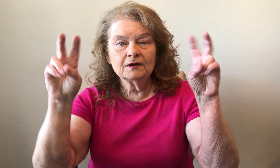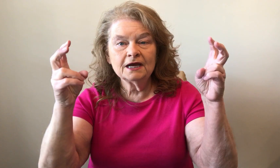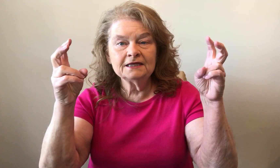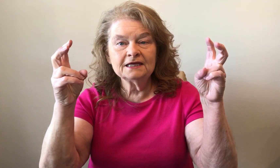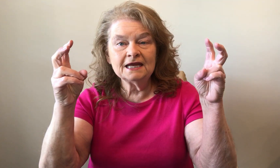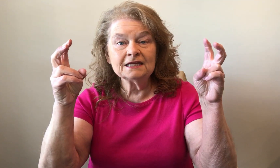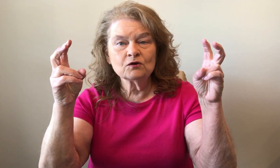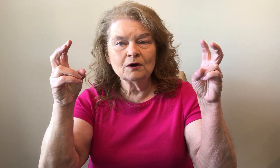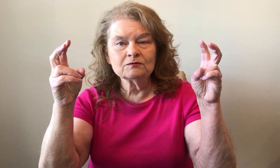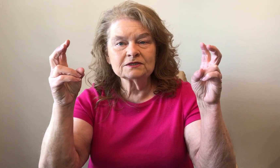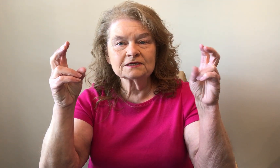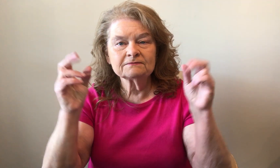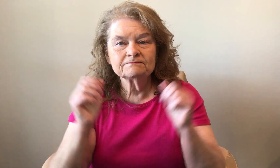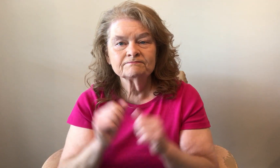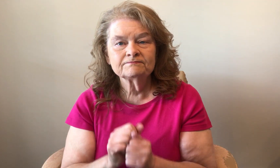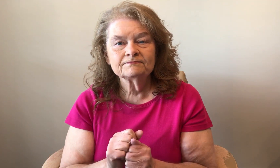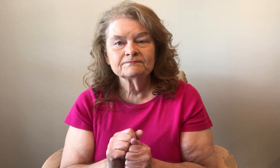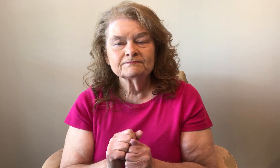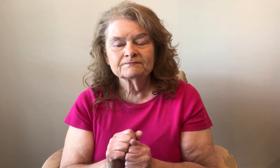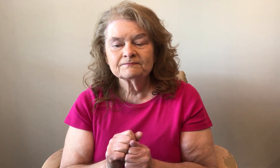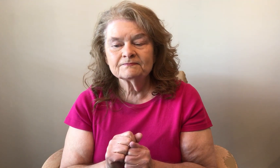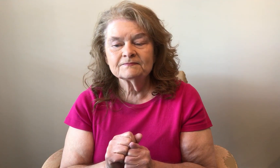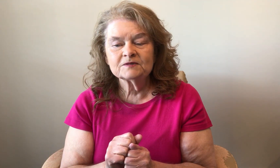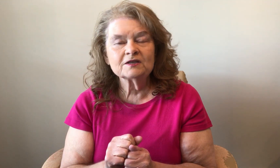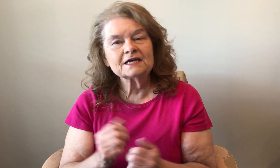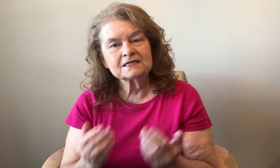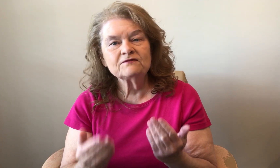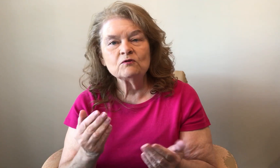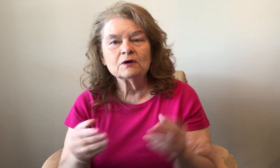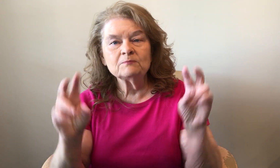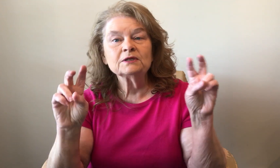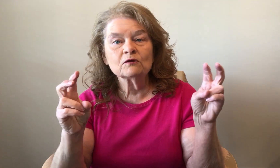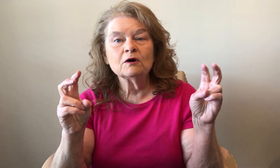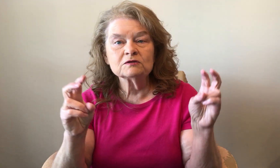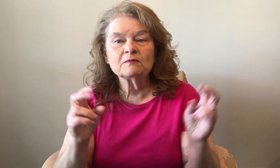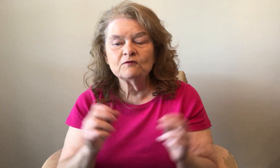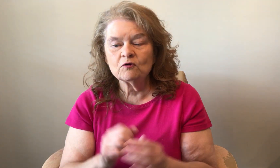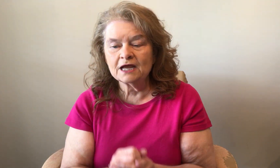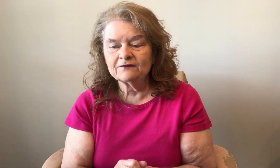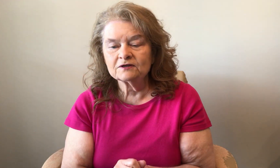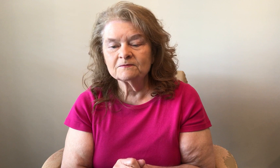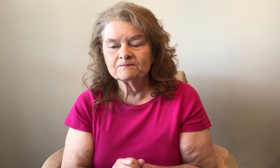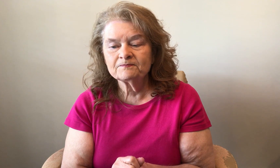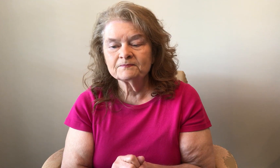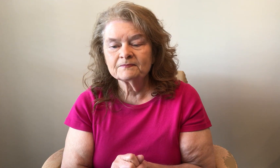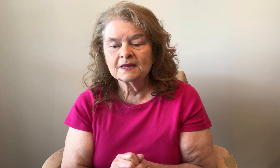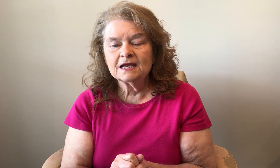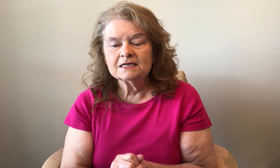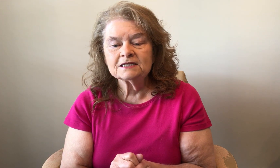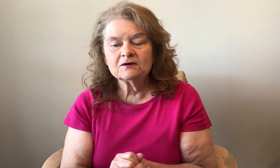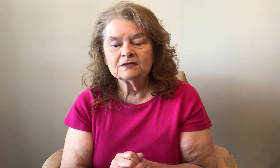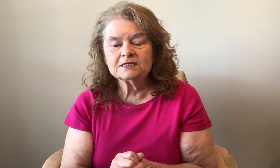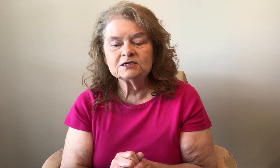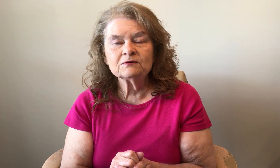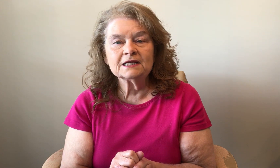and then in quotes. So that's if you want to put the quotes before and after. So let's do it